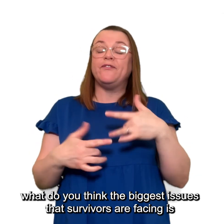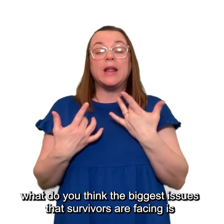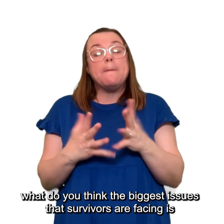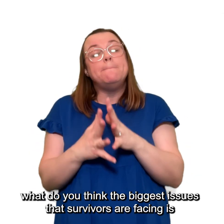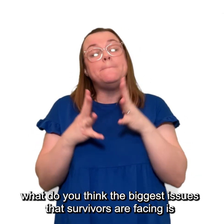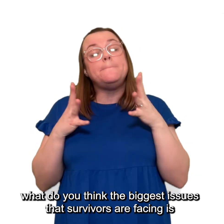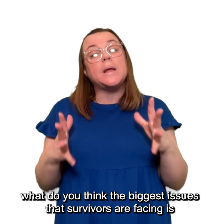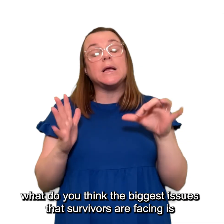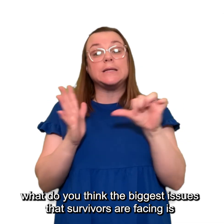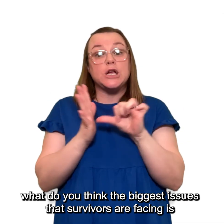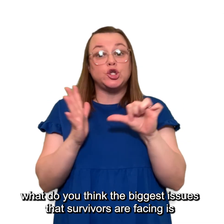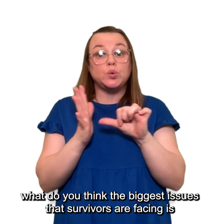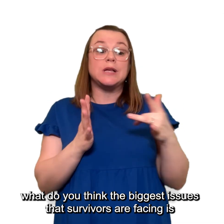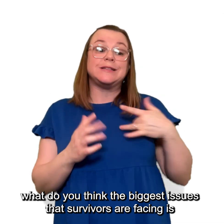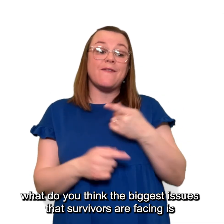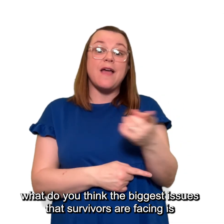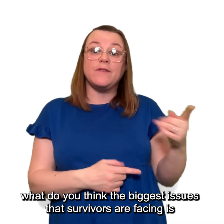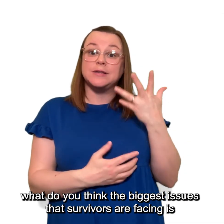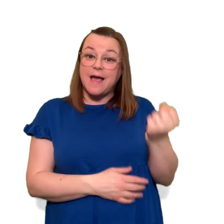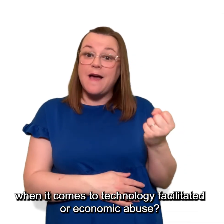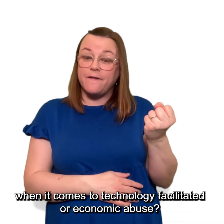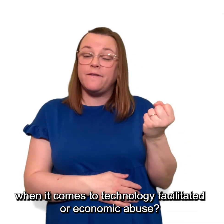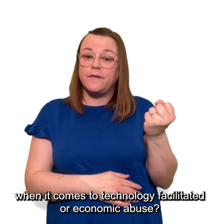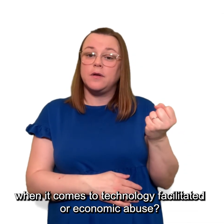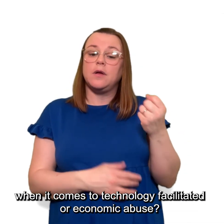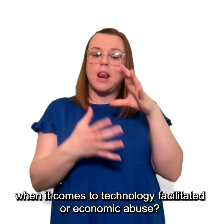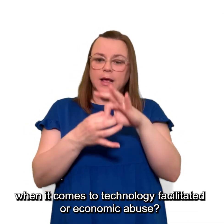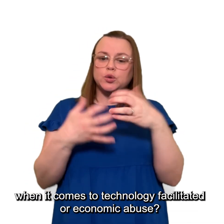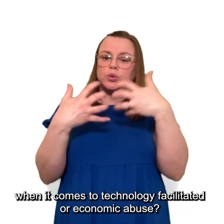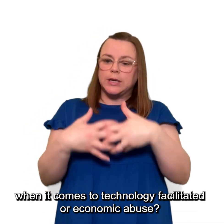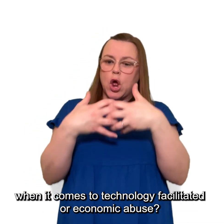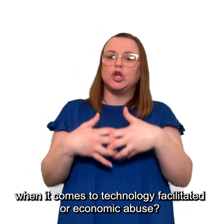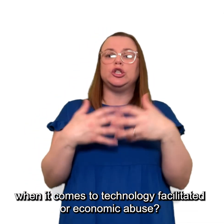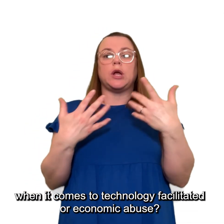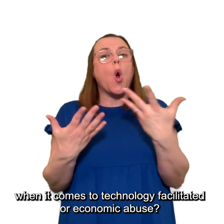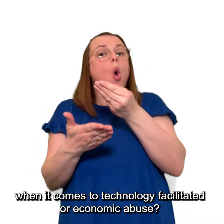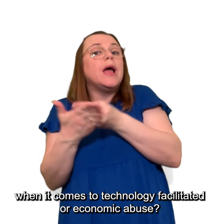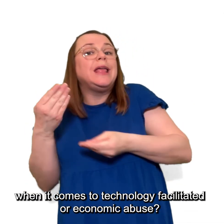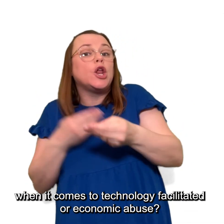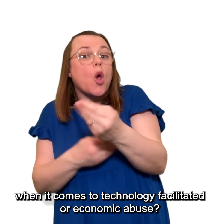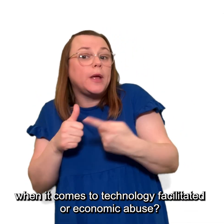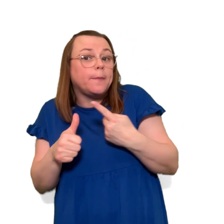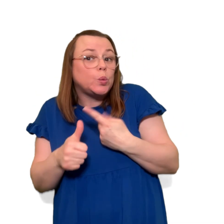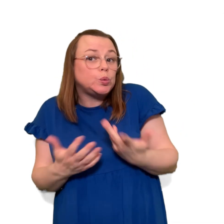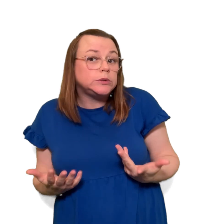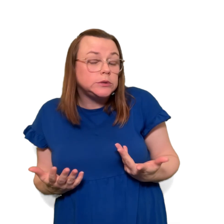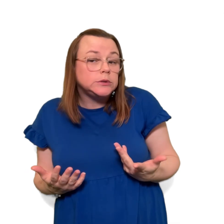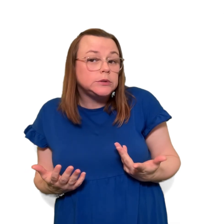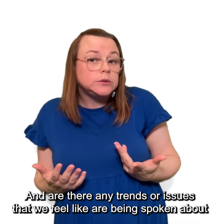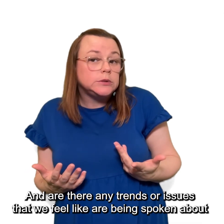biggest issues that survivors are facing is when it comes to technology facilitated or economic